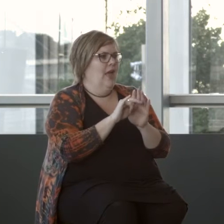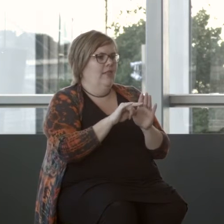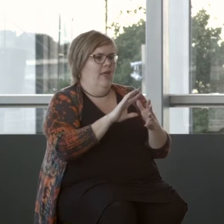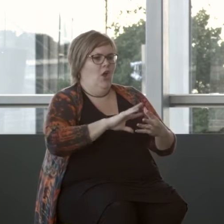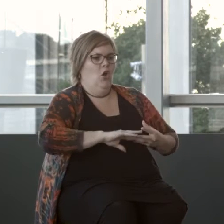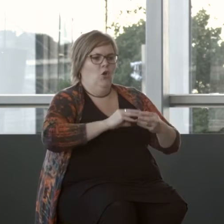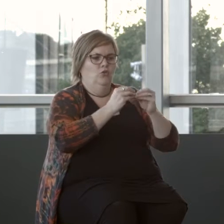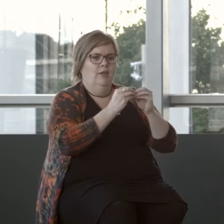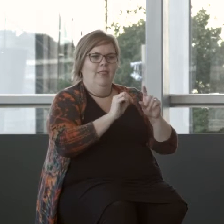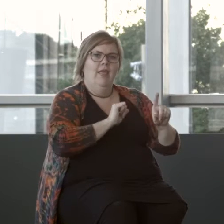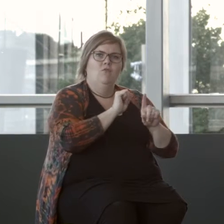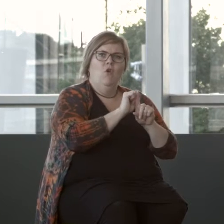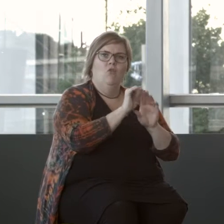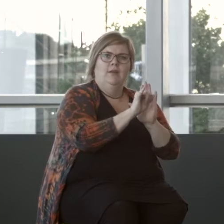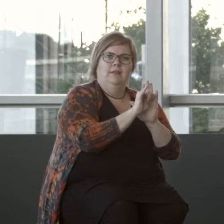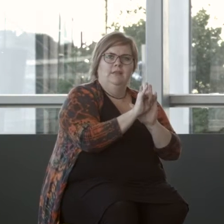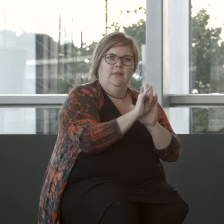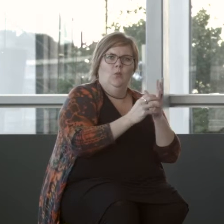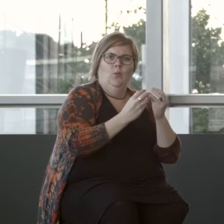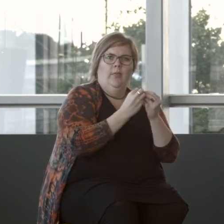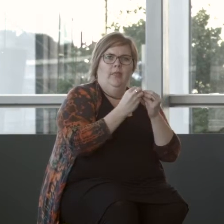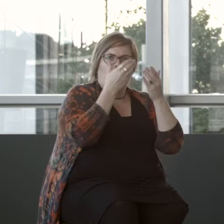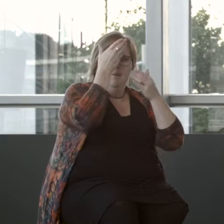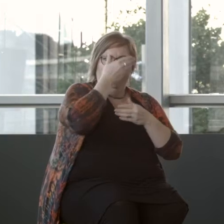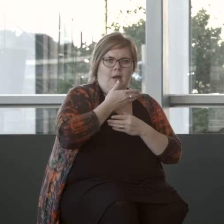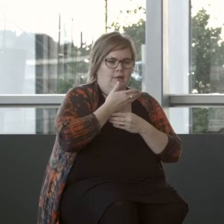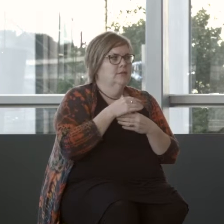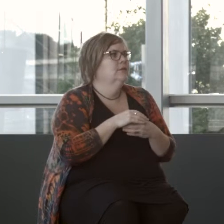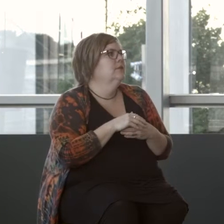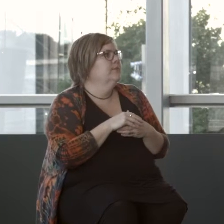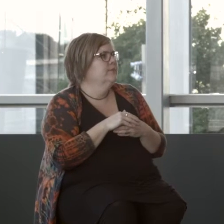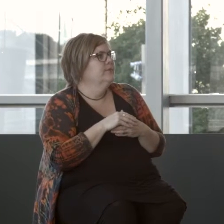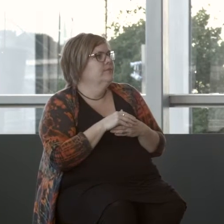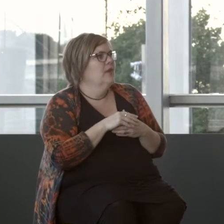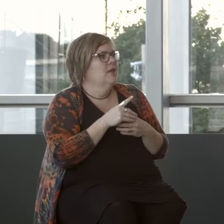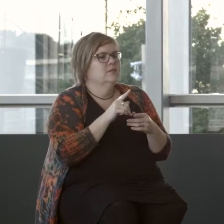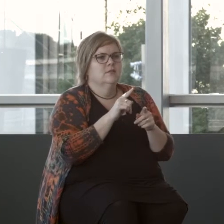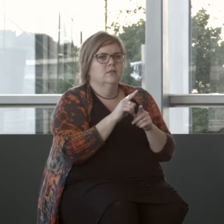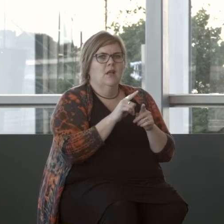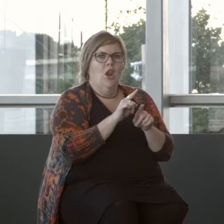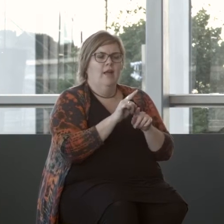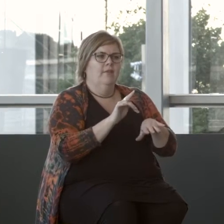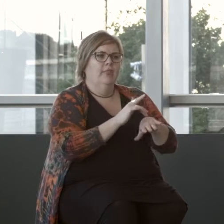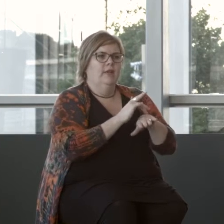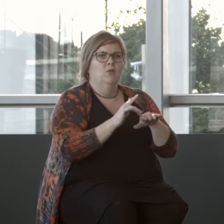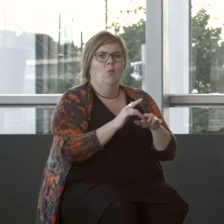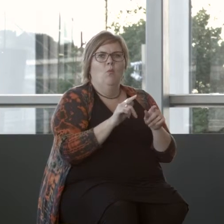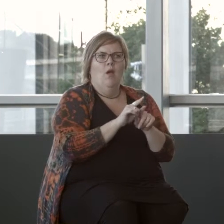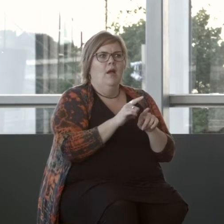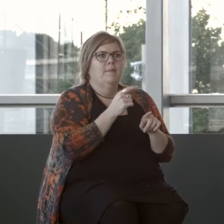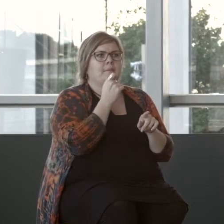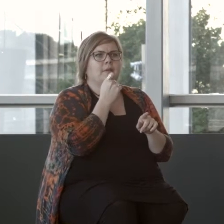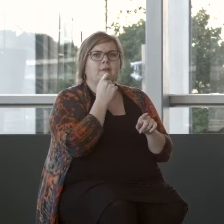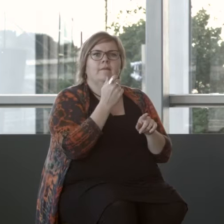their own identity in a way that is overtly theatrical and staged, in a similar way to what